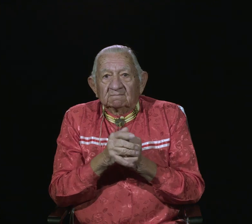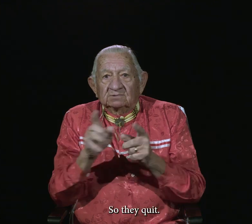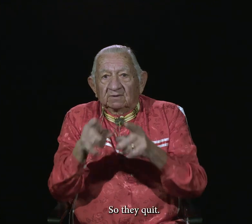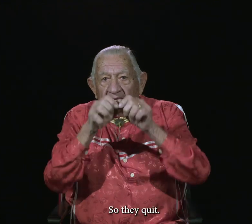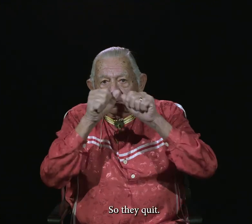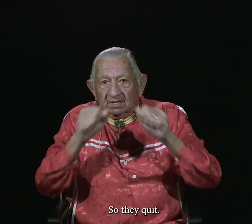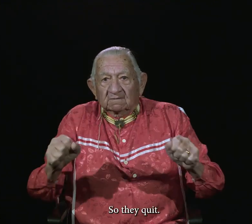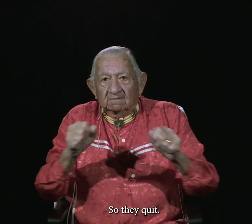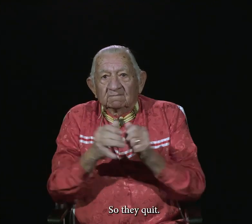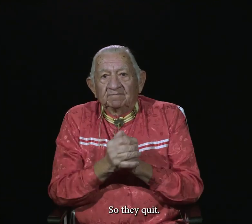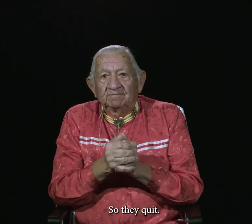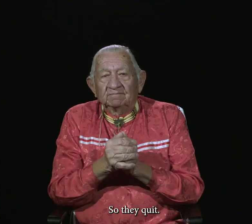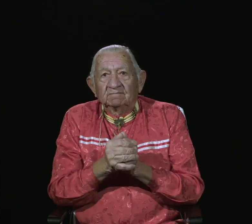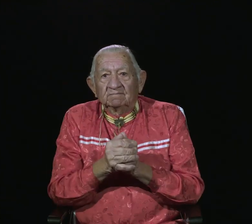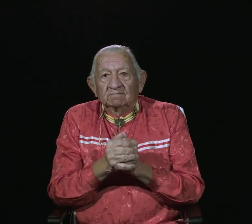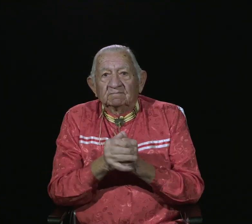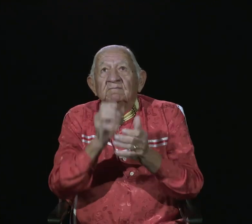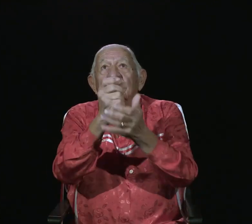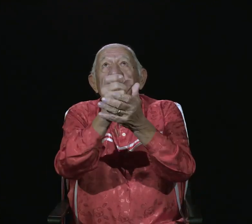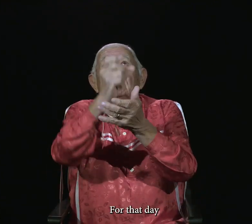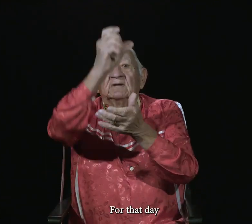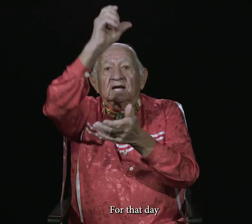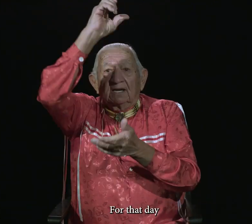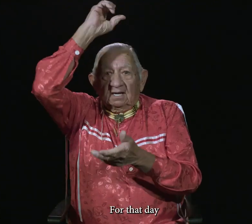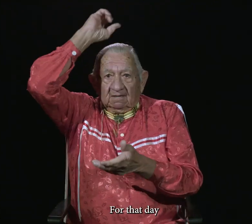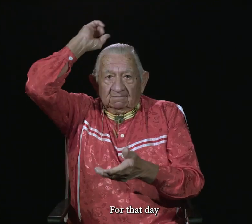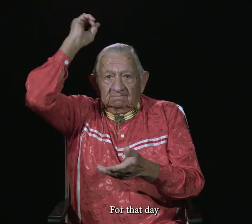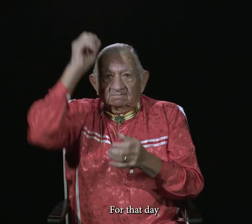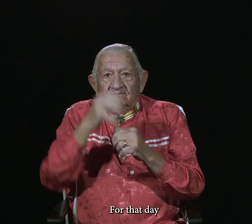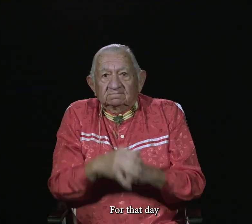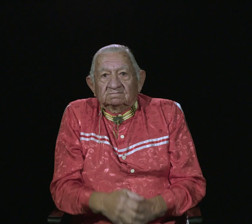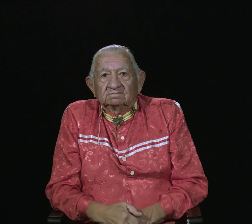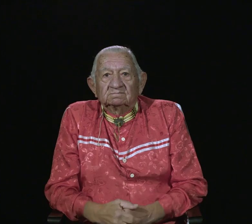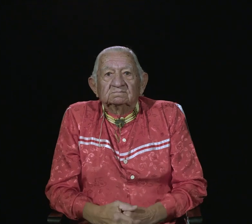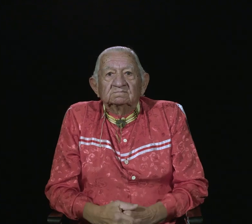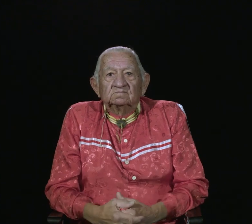So they quit for that day.